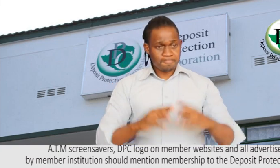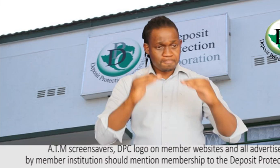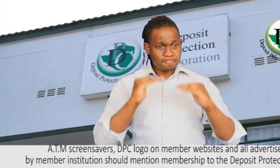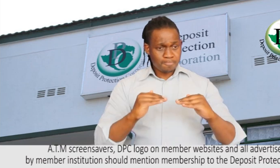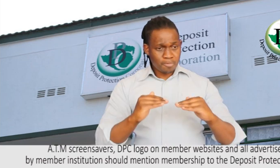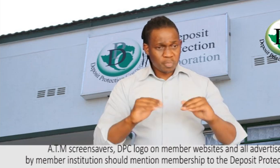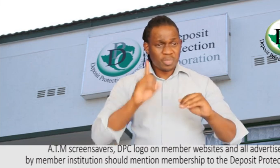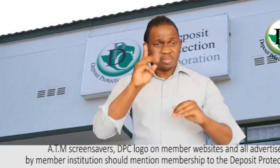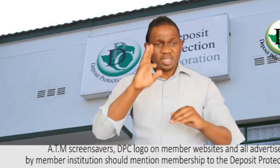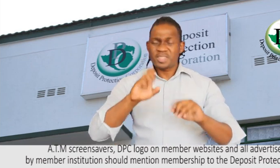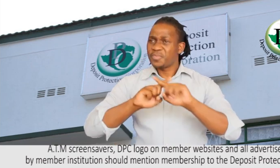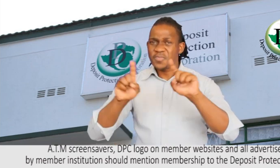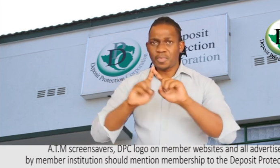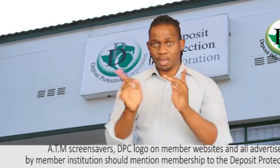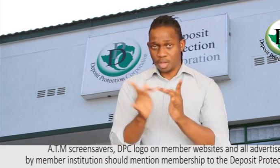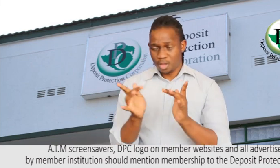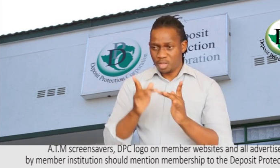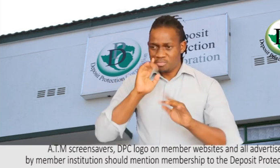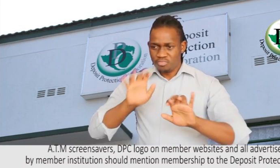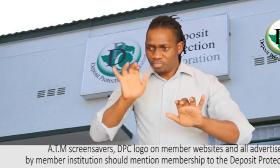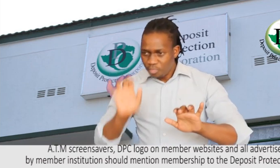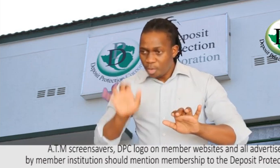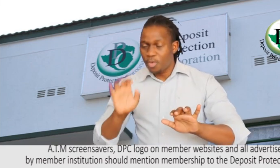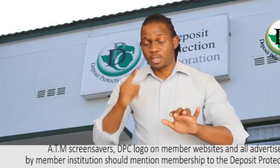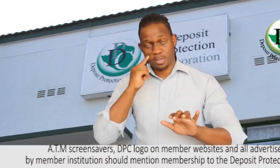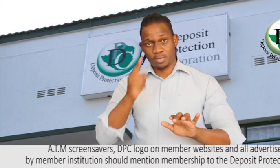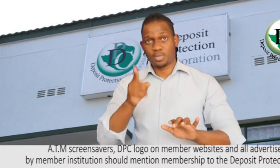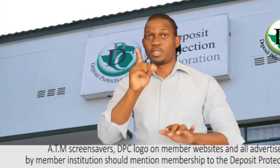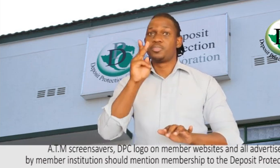advertisements by member institutions should mention membership to the Deposit Protection Scheme.